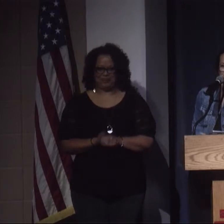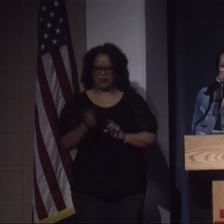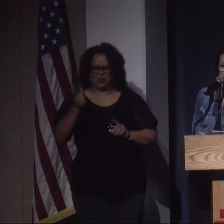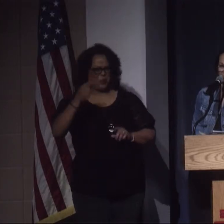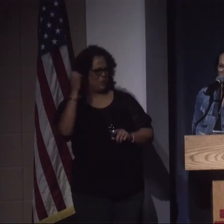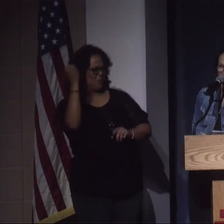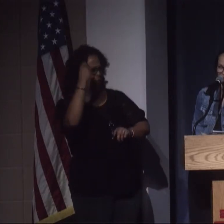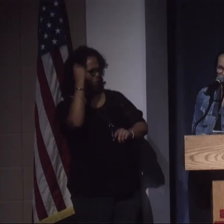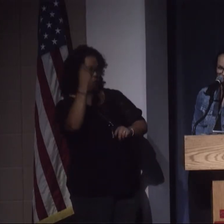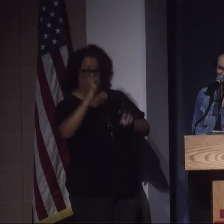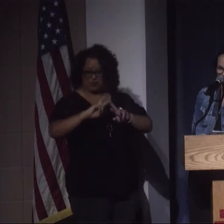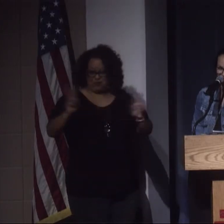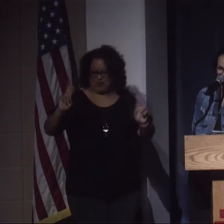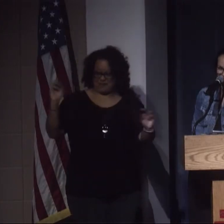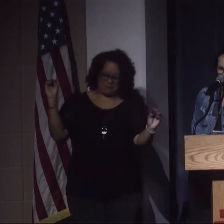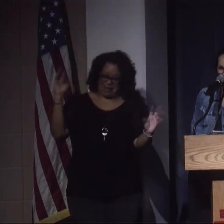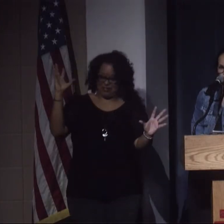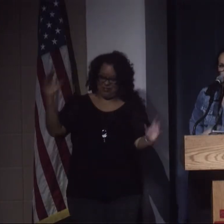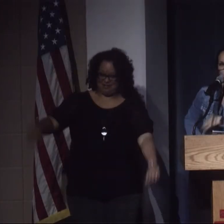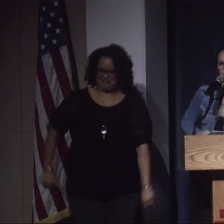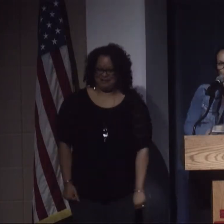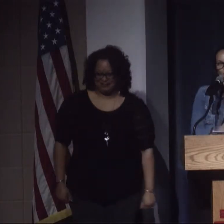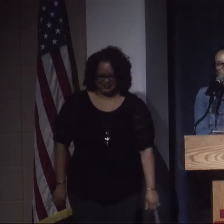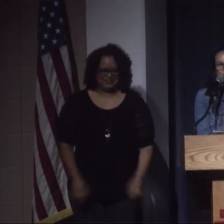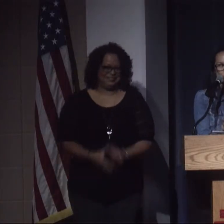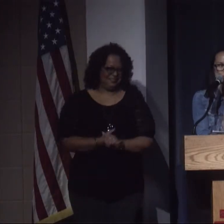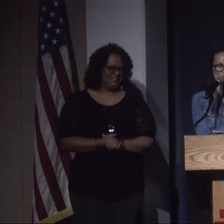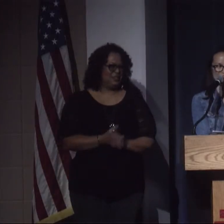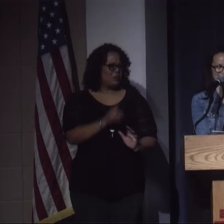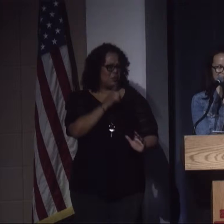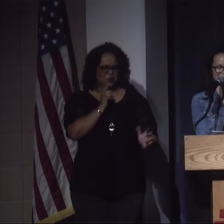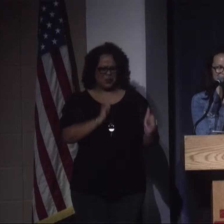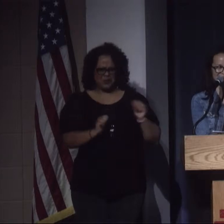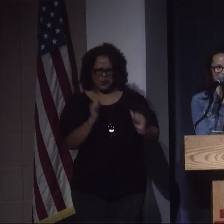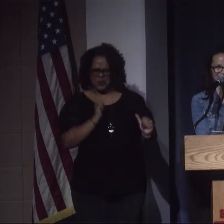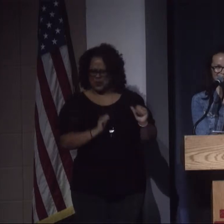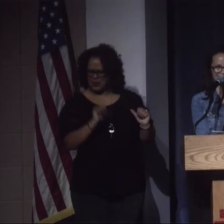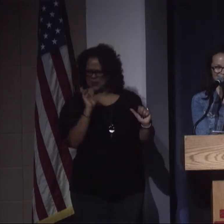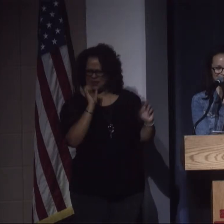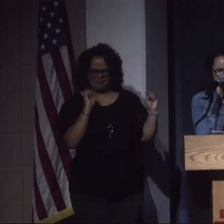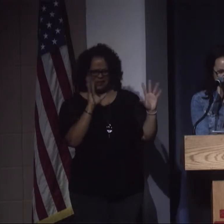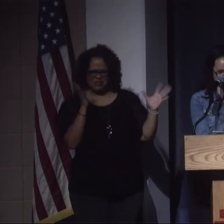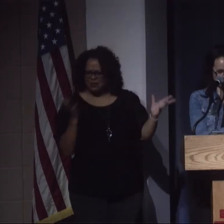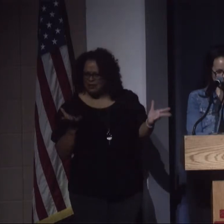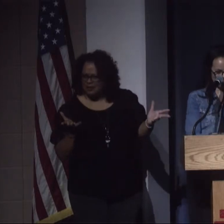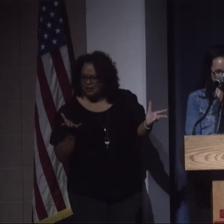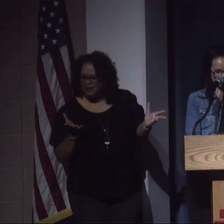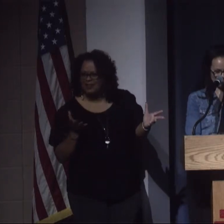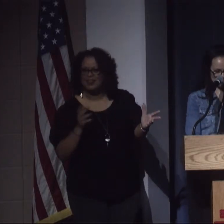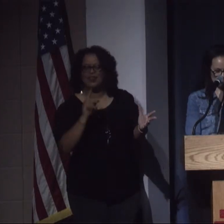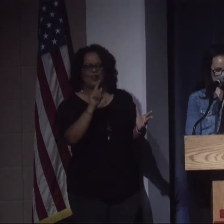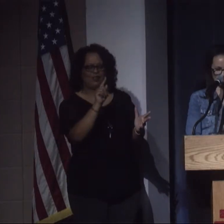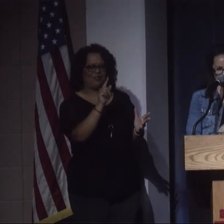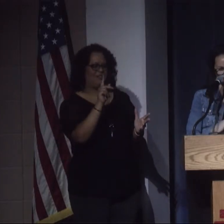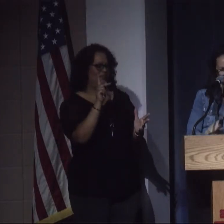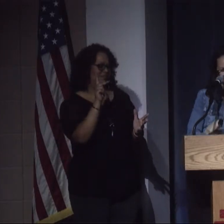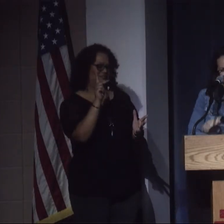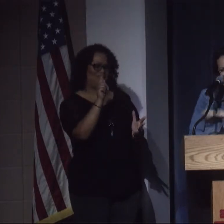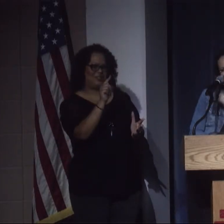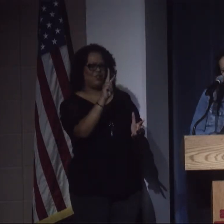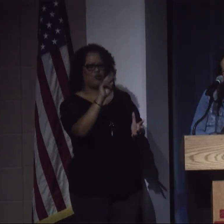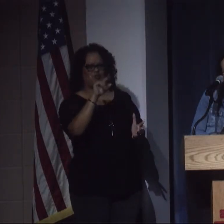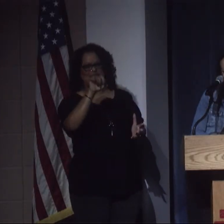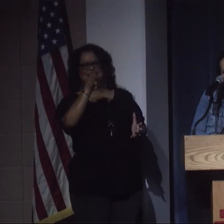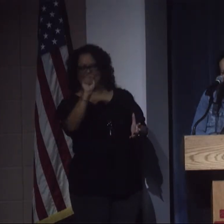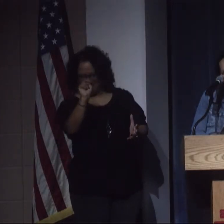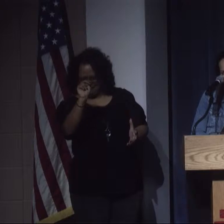Y'all ready for some magic? Yeah. Who performs magic? Yes. Well,